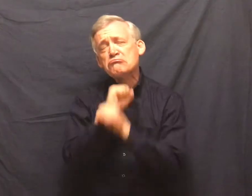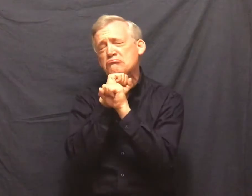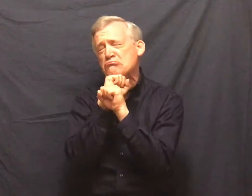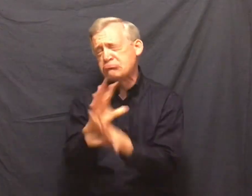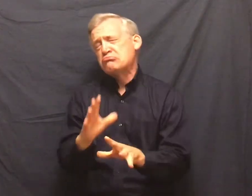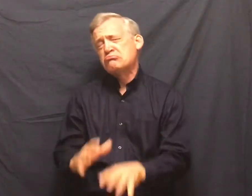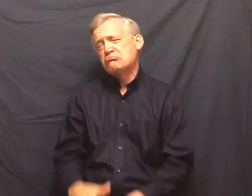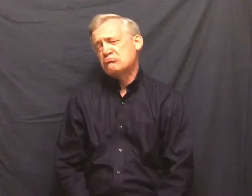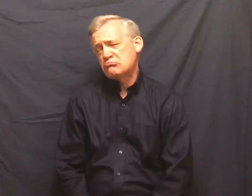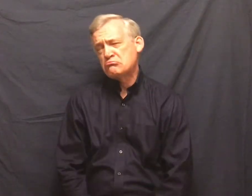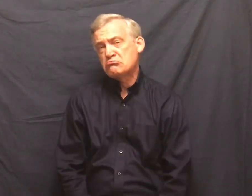But I won't care.